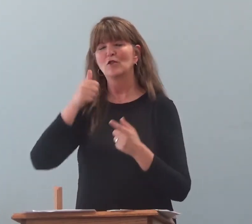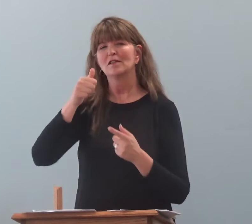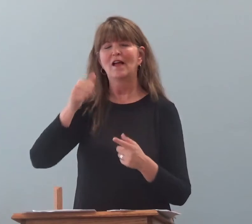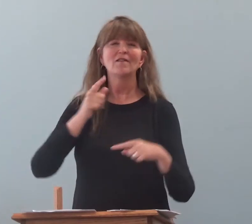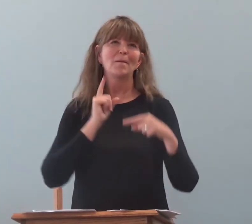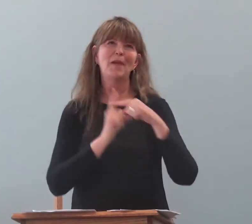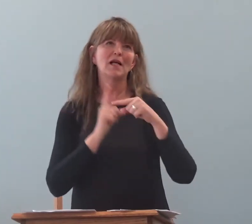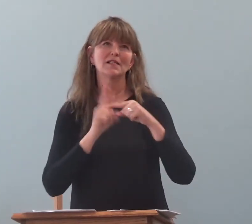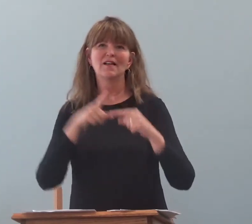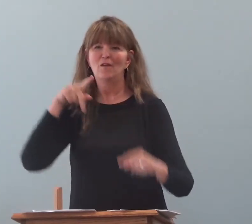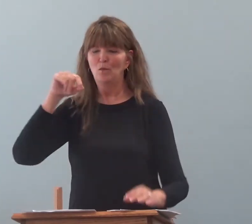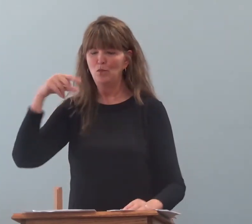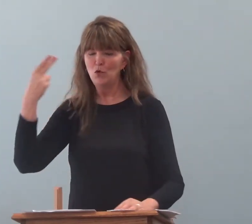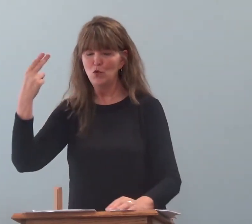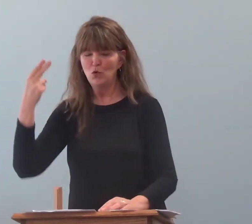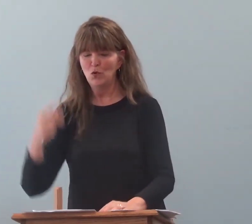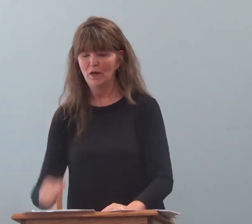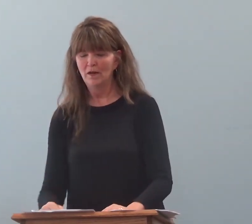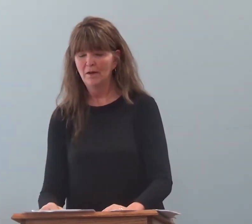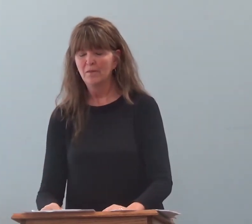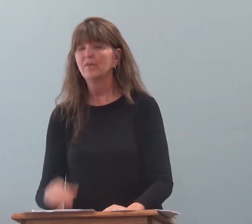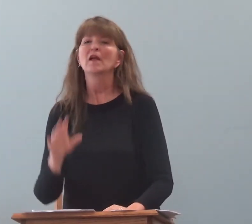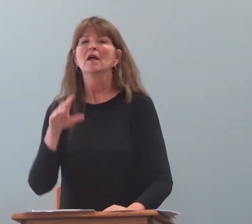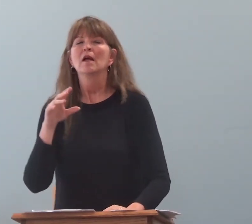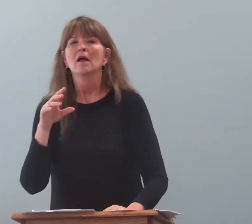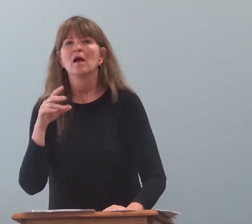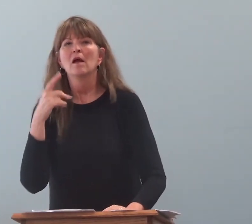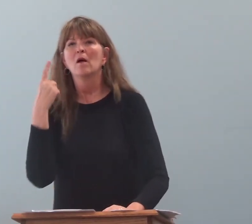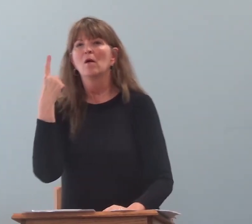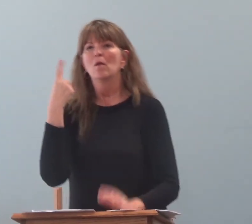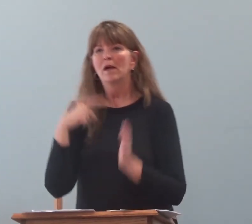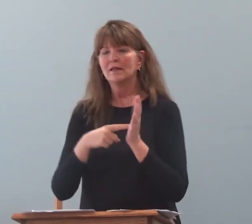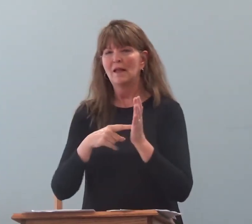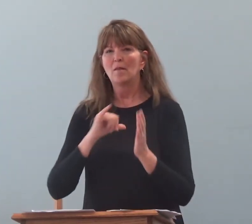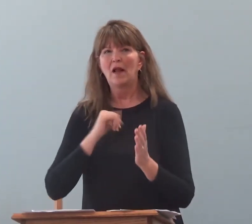Pooh. So say, I'm going to be a positive Pooh.